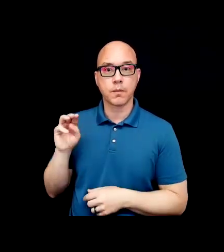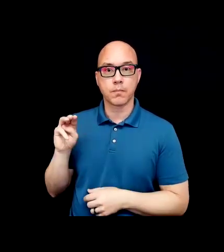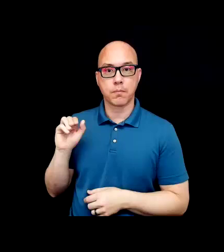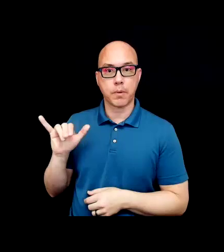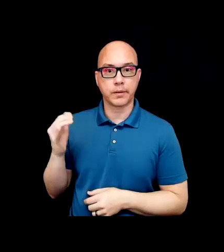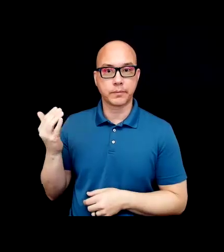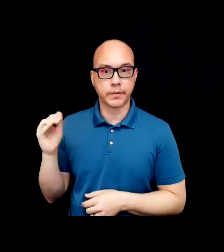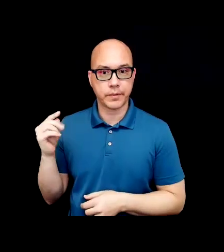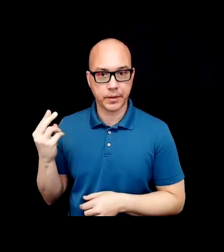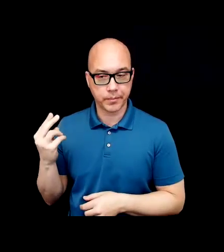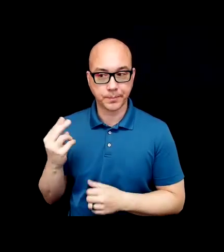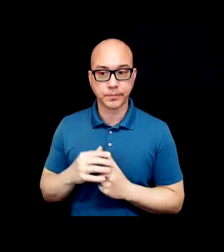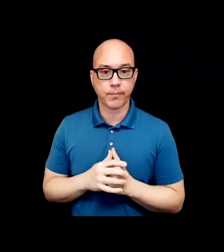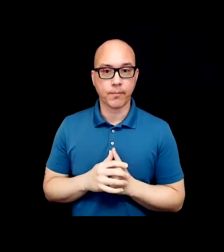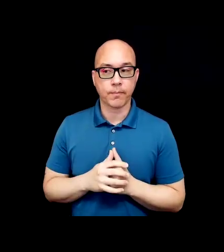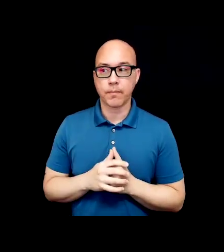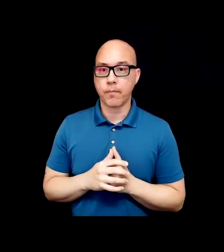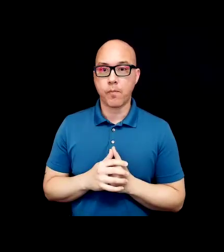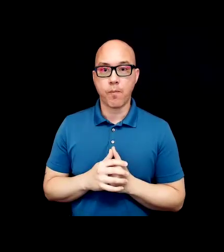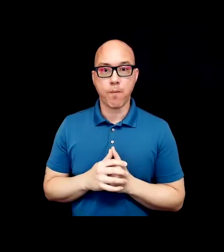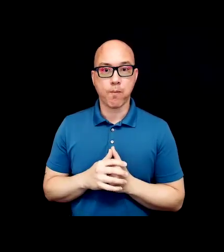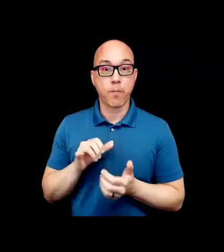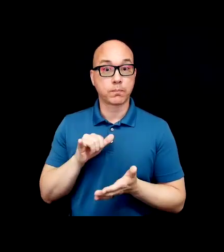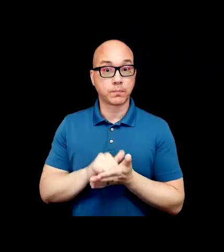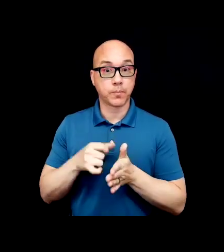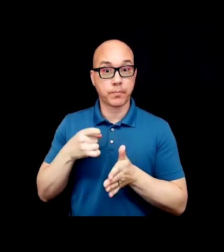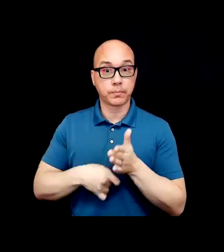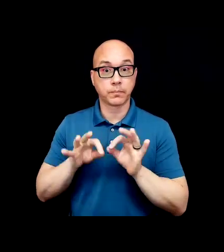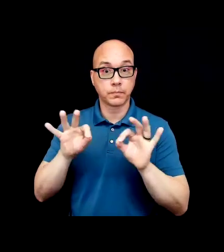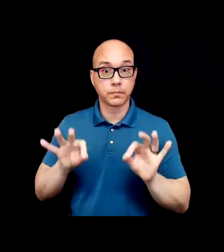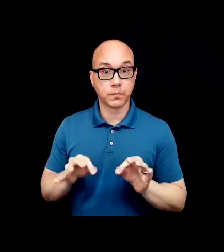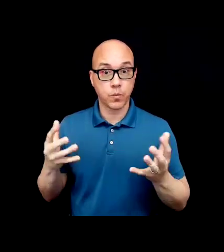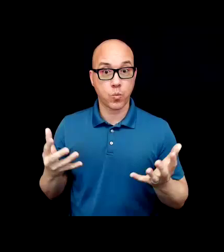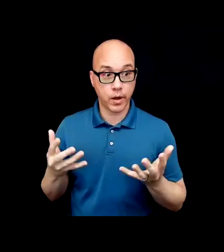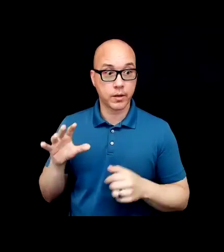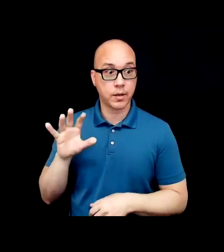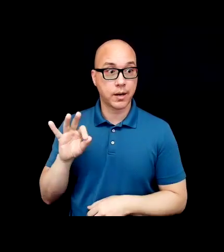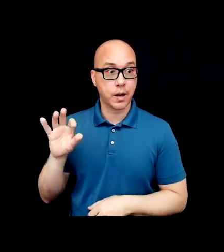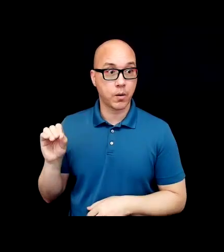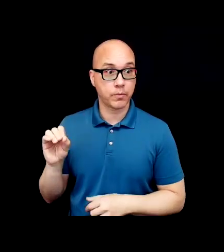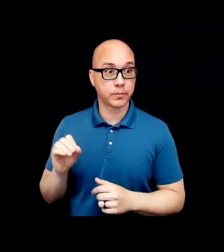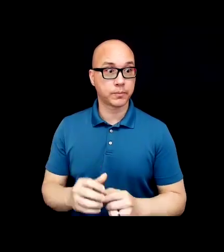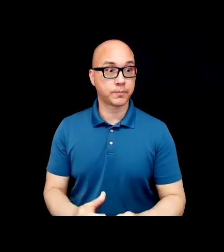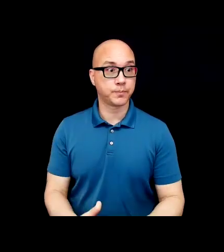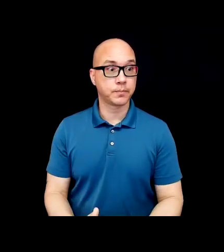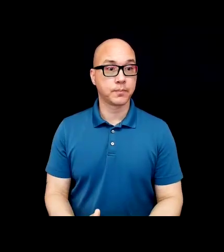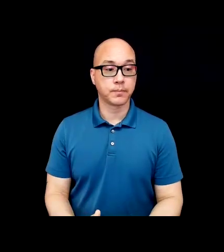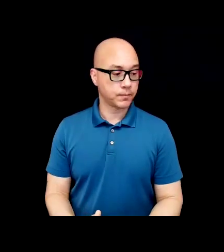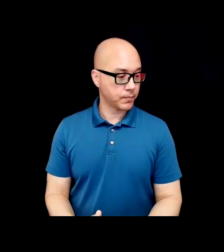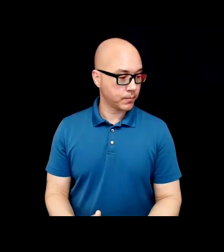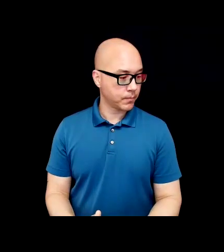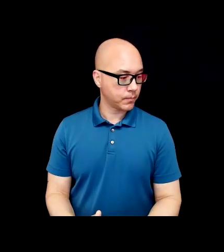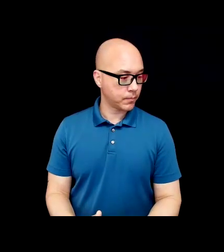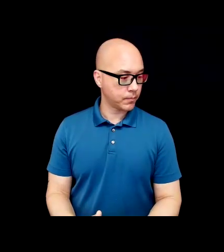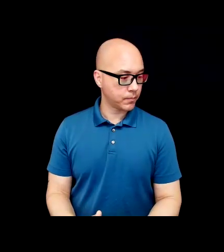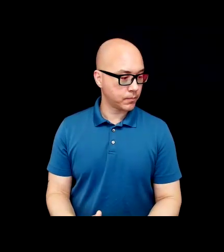15th. Okay. And that tax form is a 990. So I already know you may have